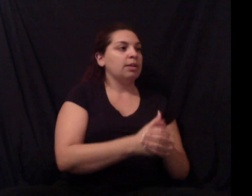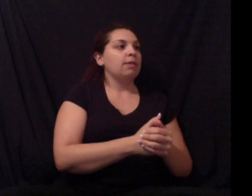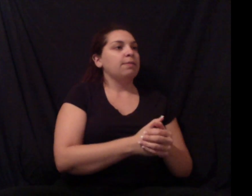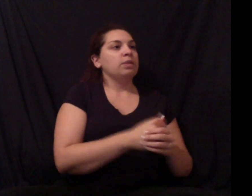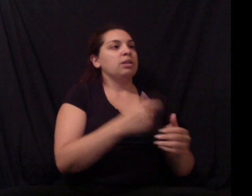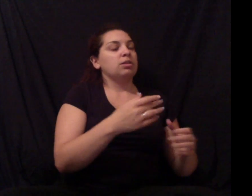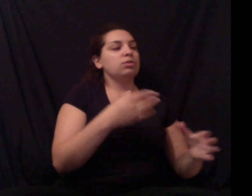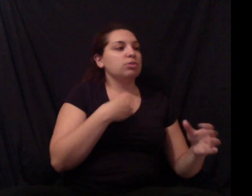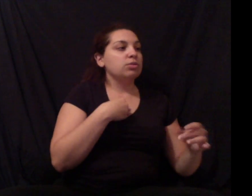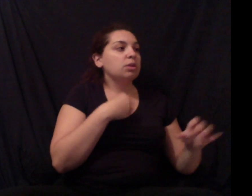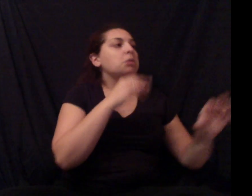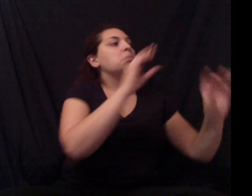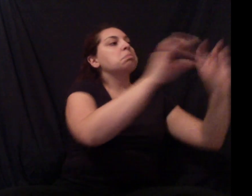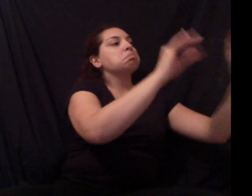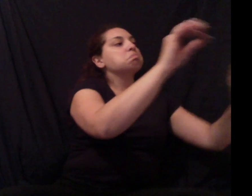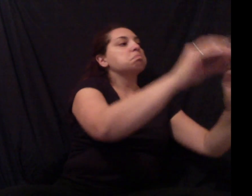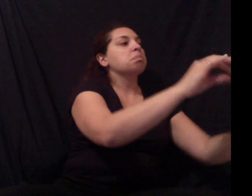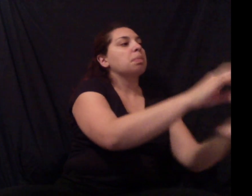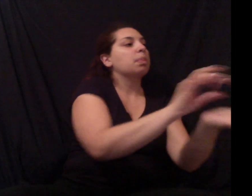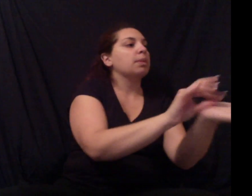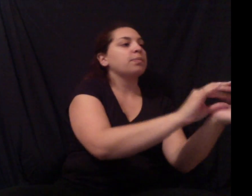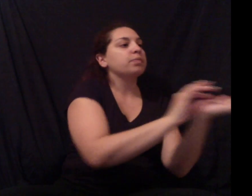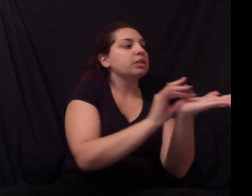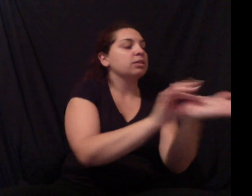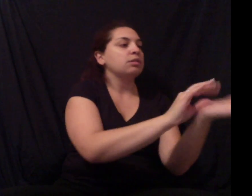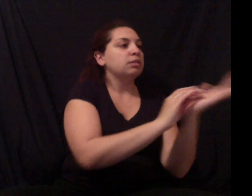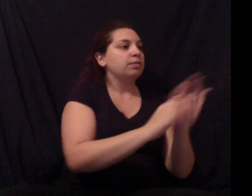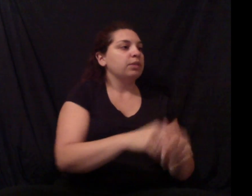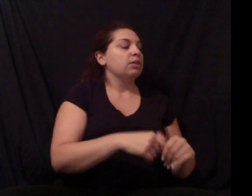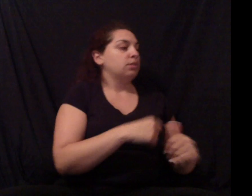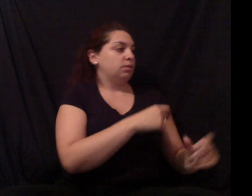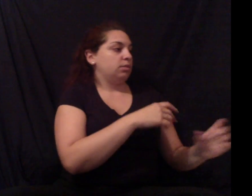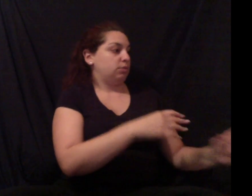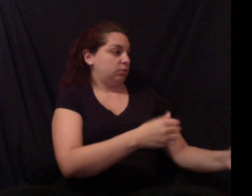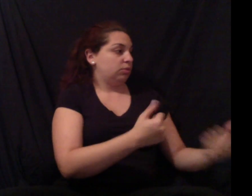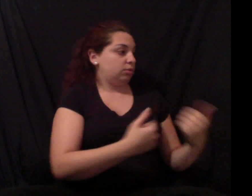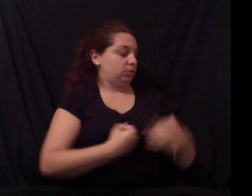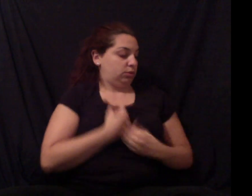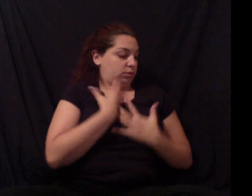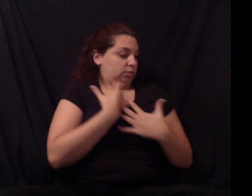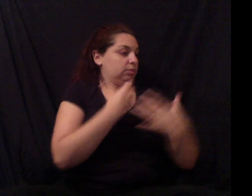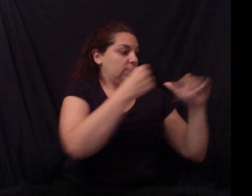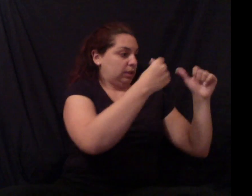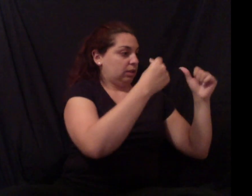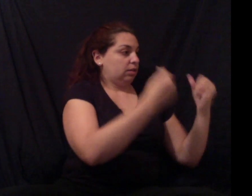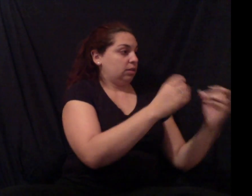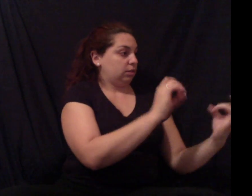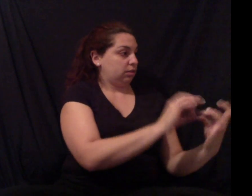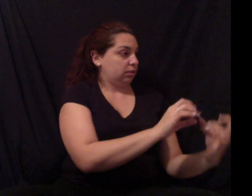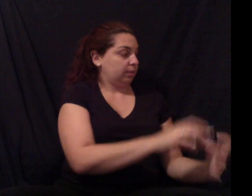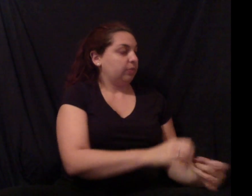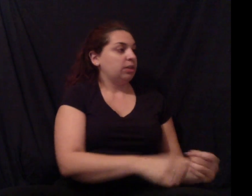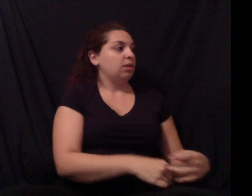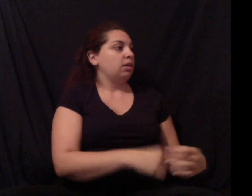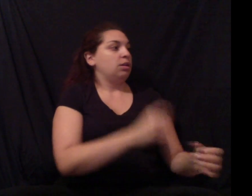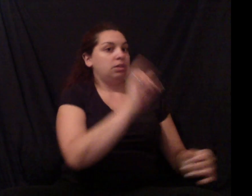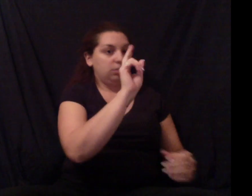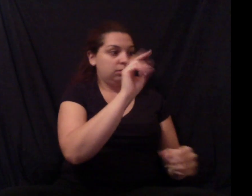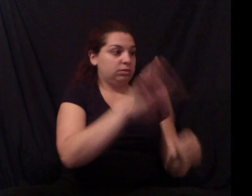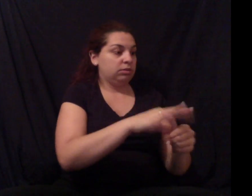videos. And for those of you who, made some inspiring comments and, upvoted, because I can't even tell